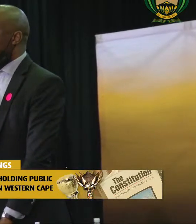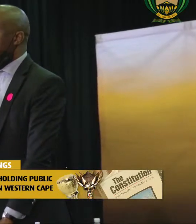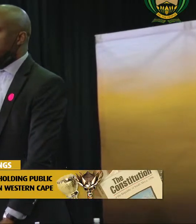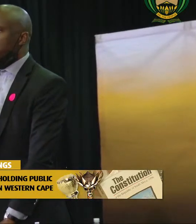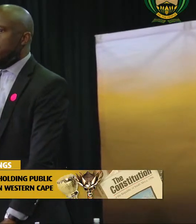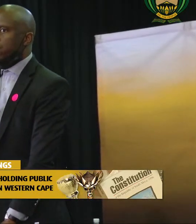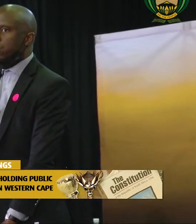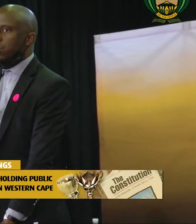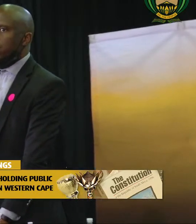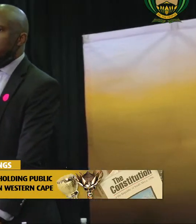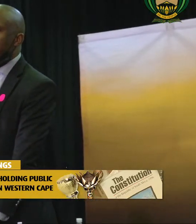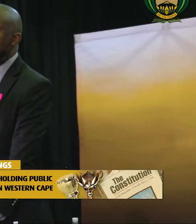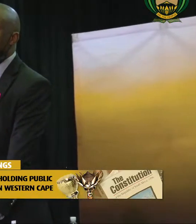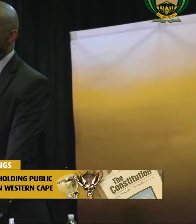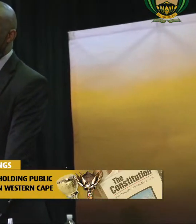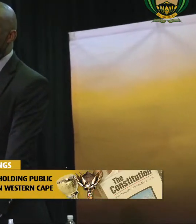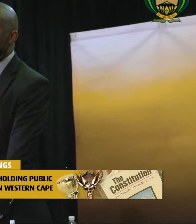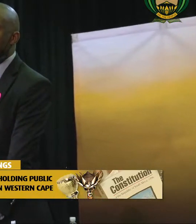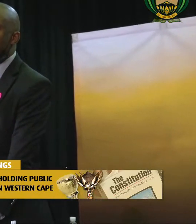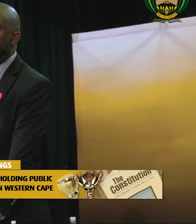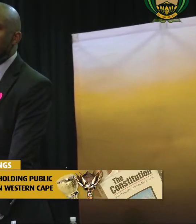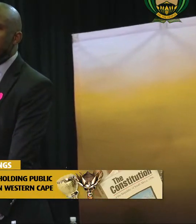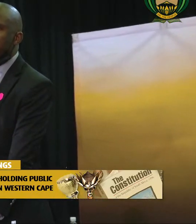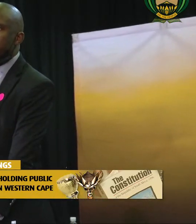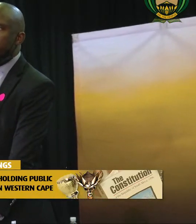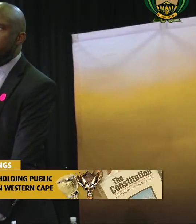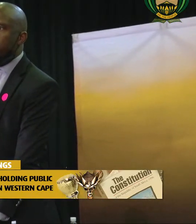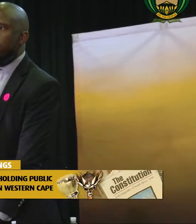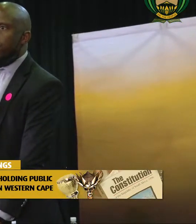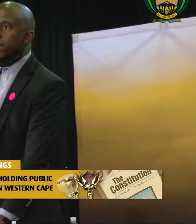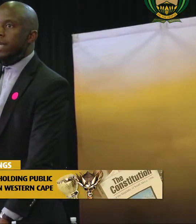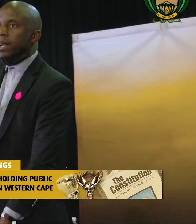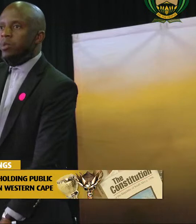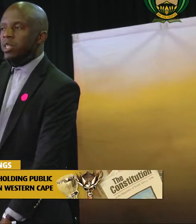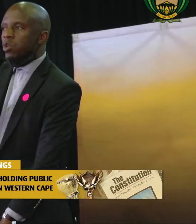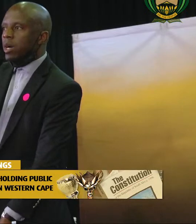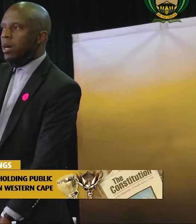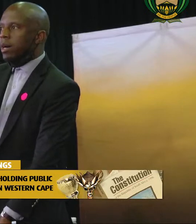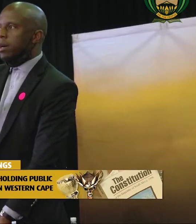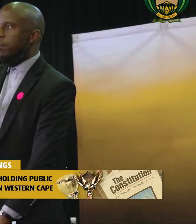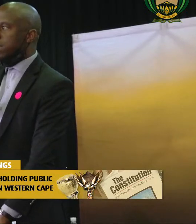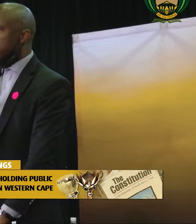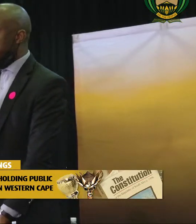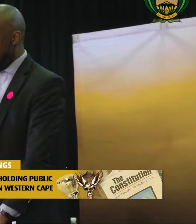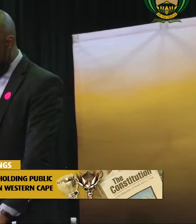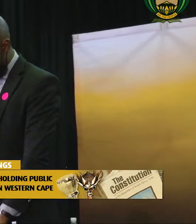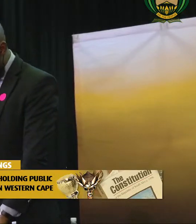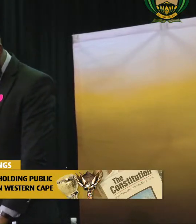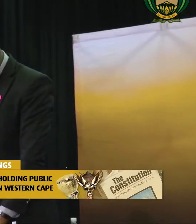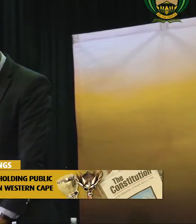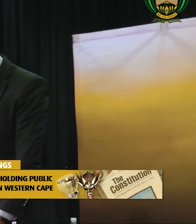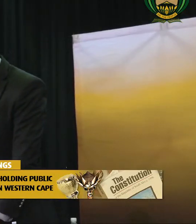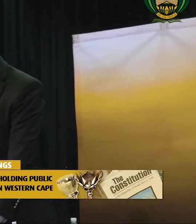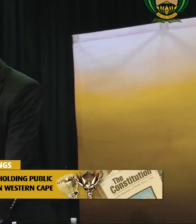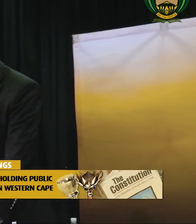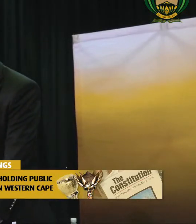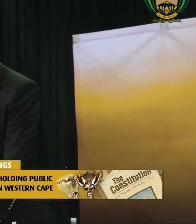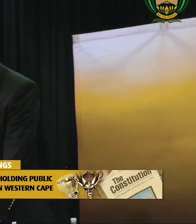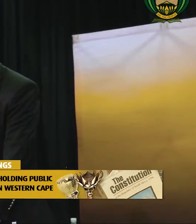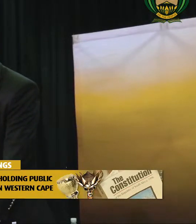our issues. We also want to apologize for interrupting your meeting.